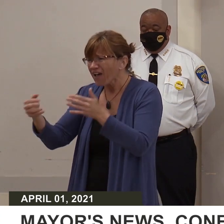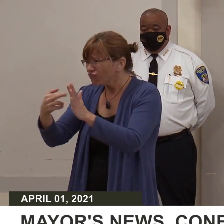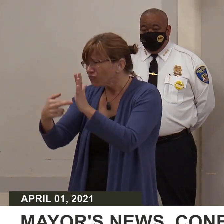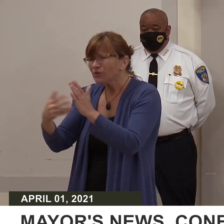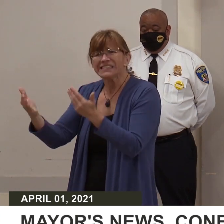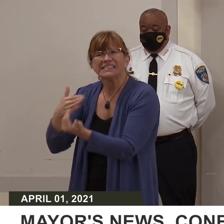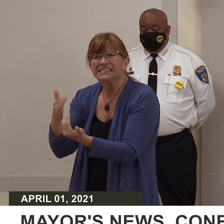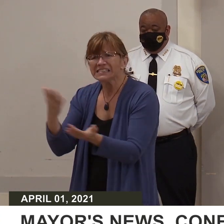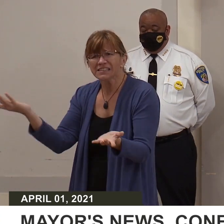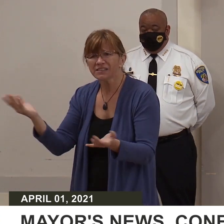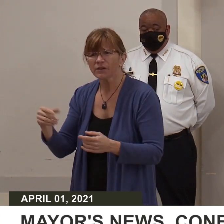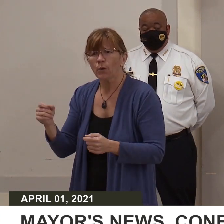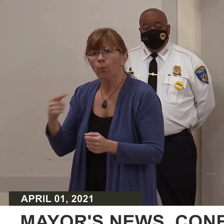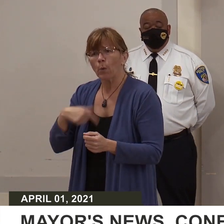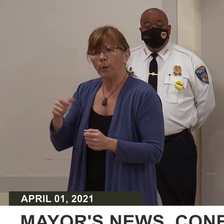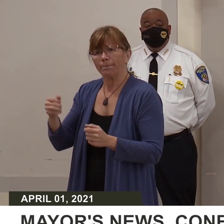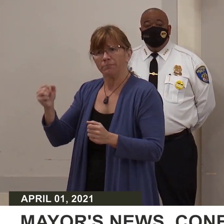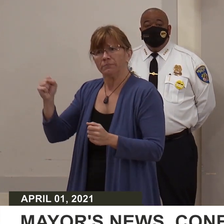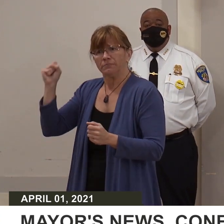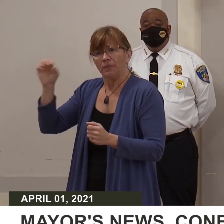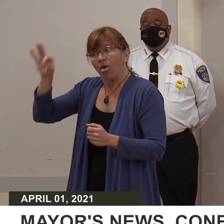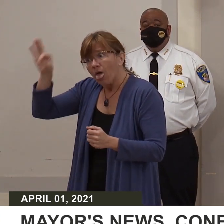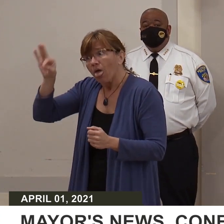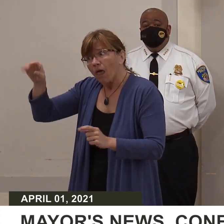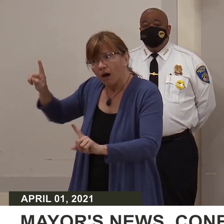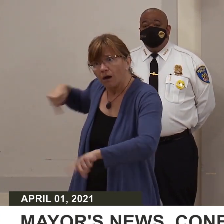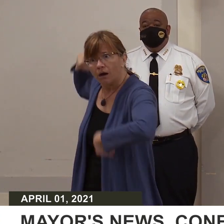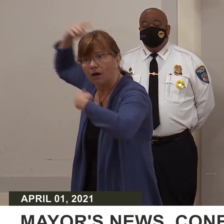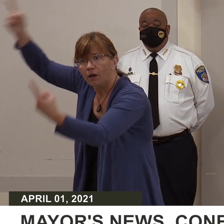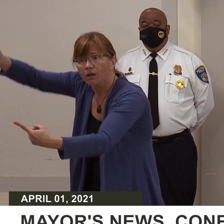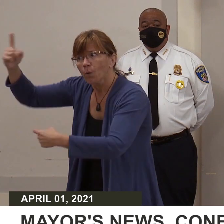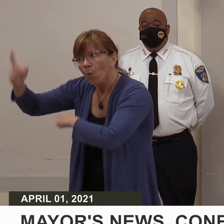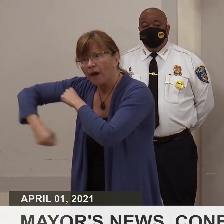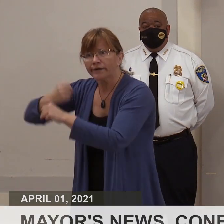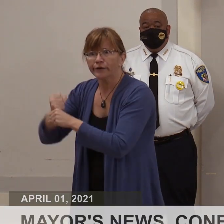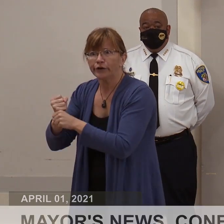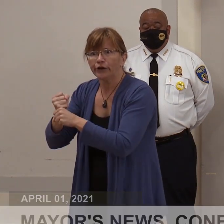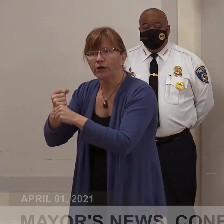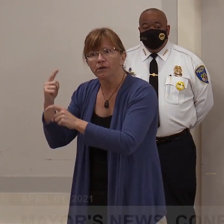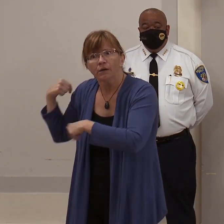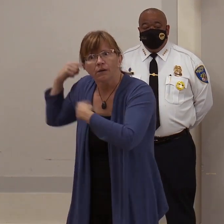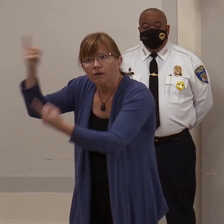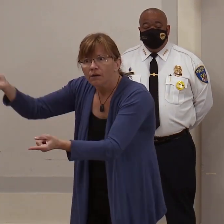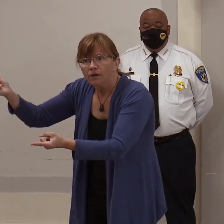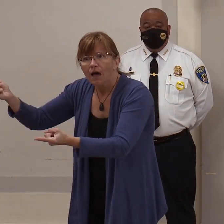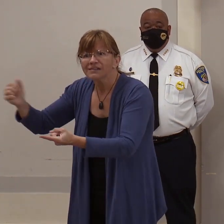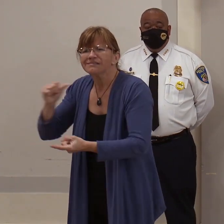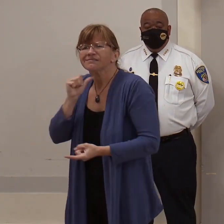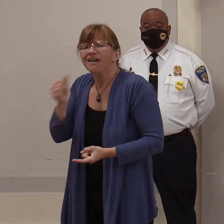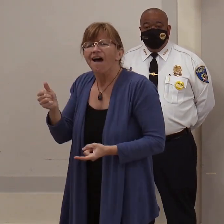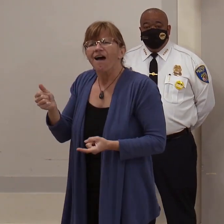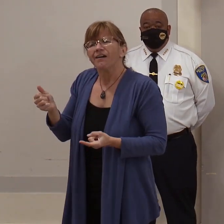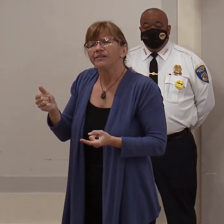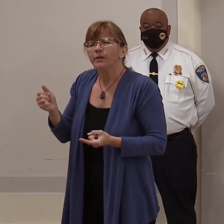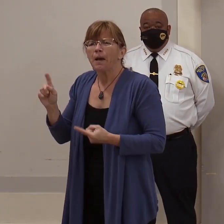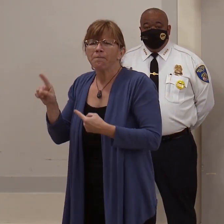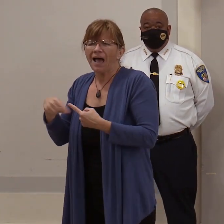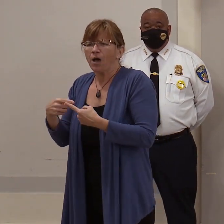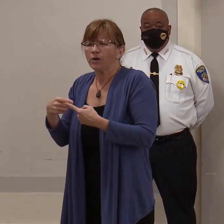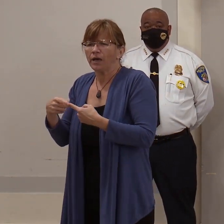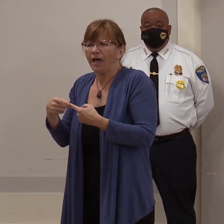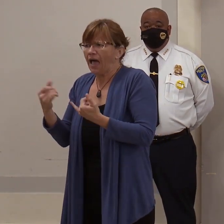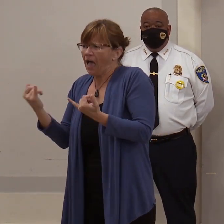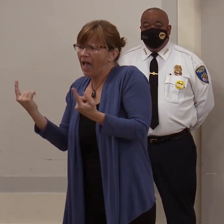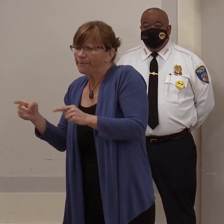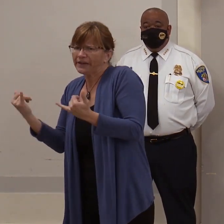been beating people over the head about for over a year now, because it's not just about whether now at this point, whether you can make